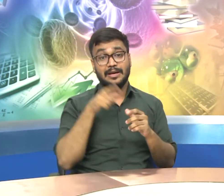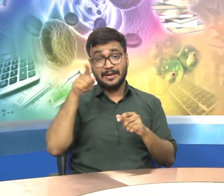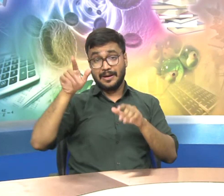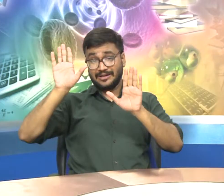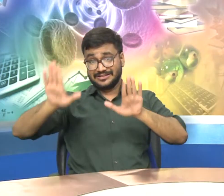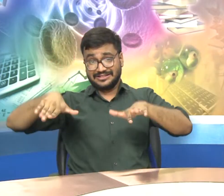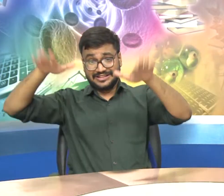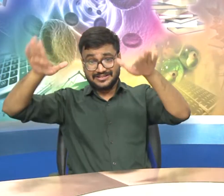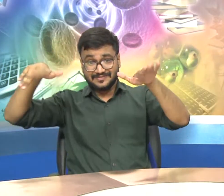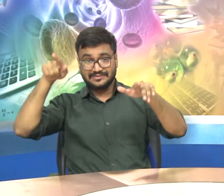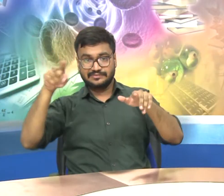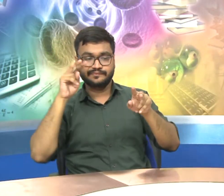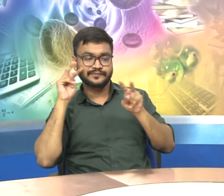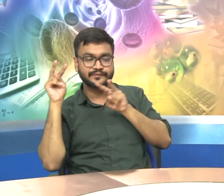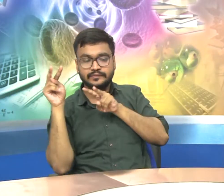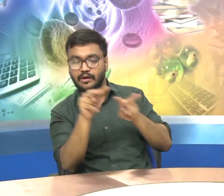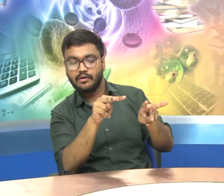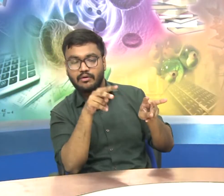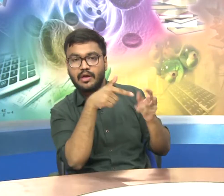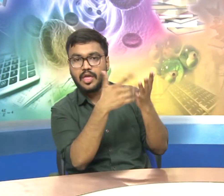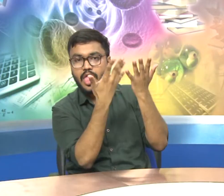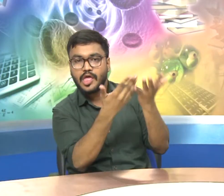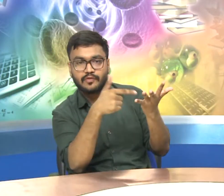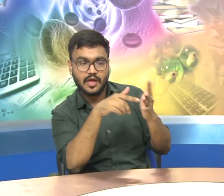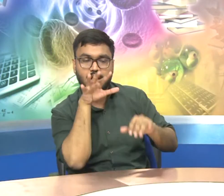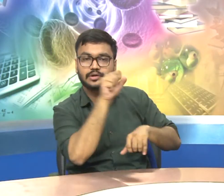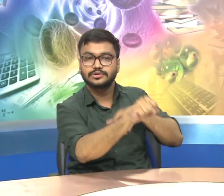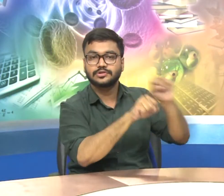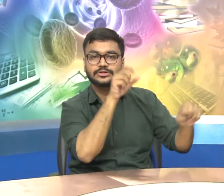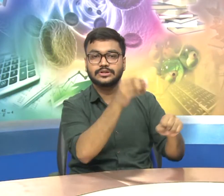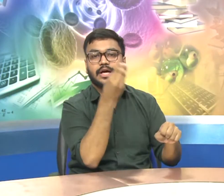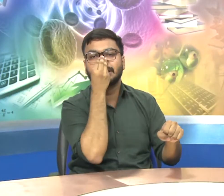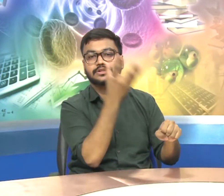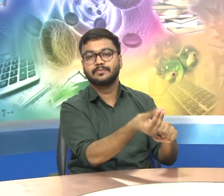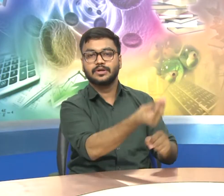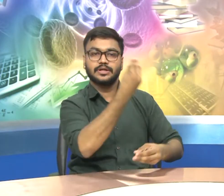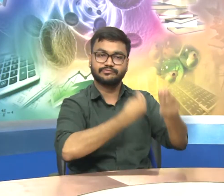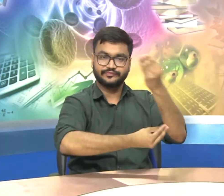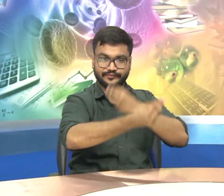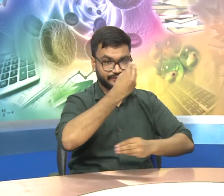So, the light Topeka moths become clearly visible on the dark bark.